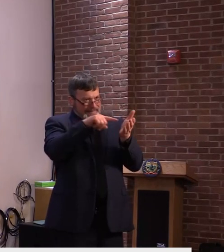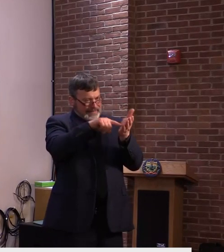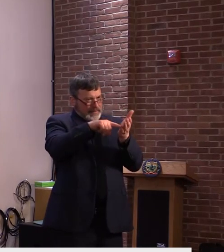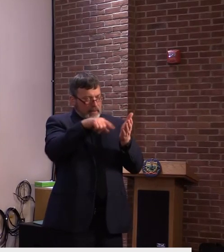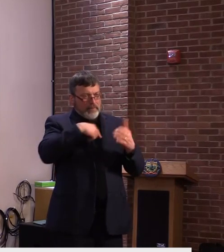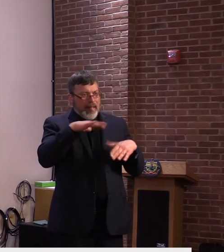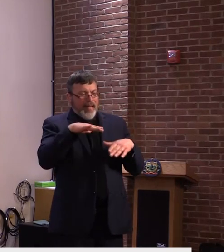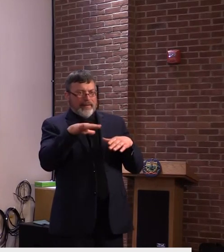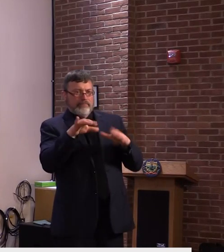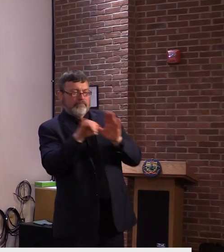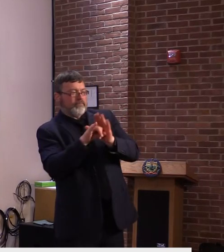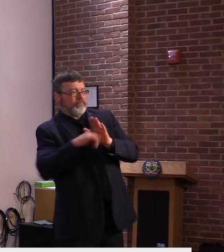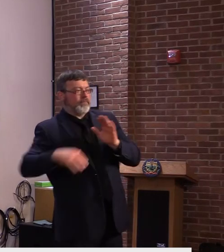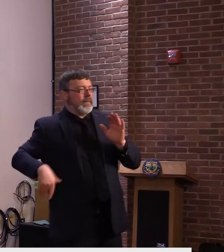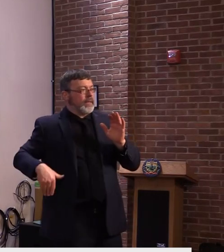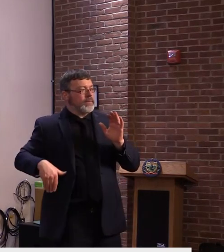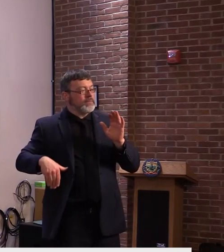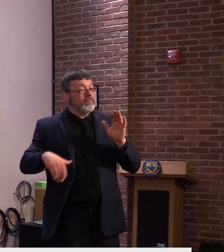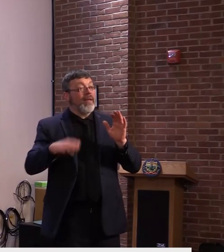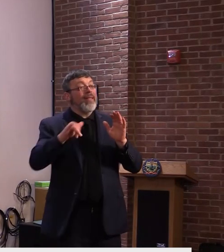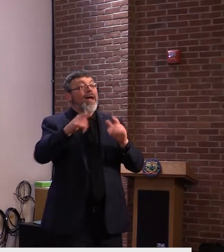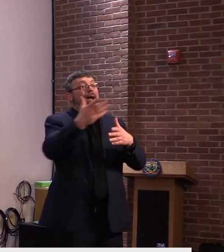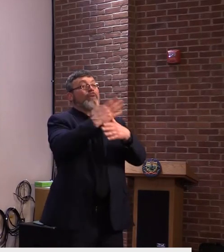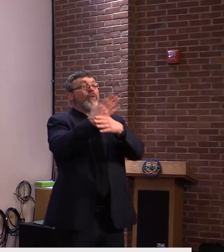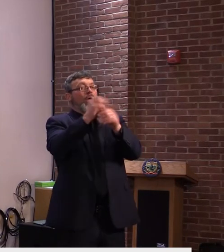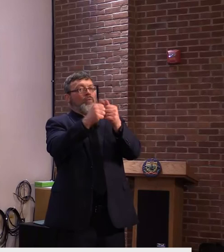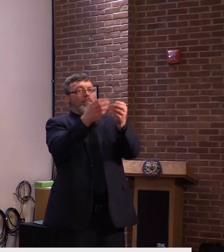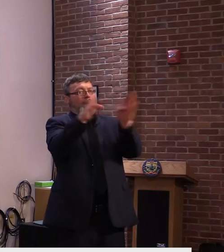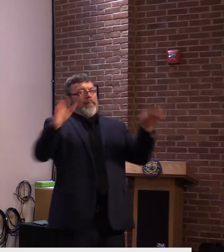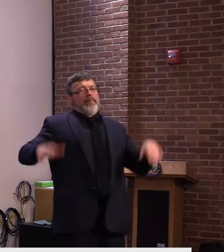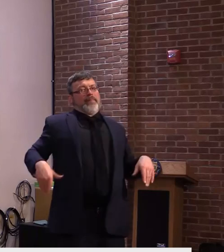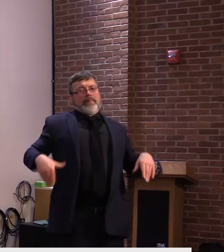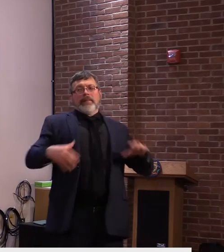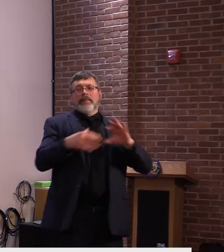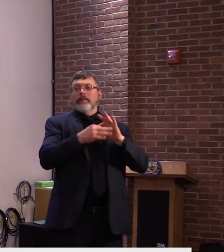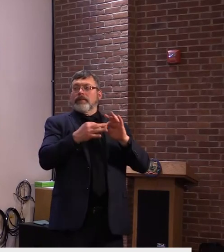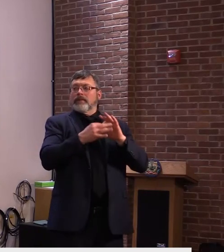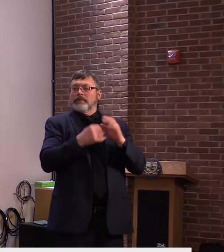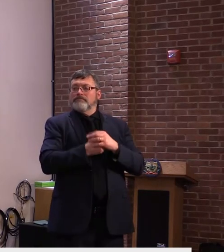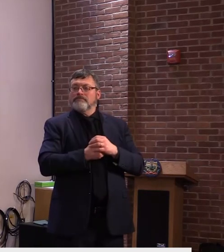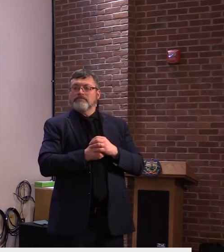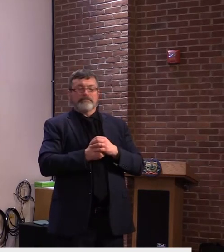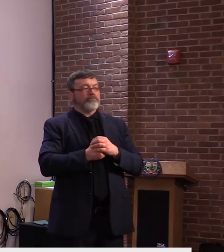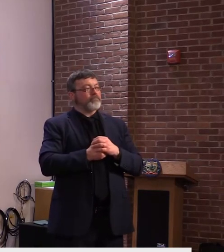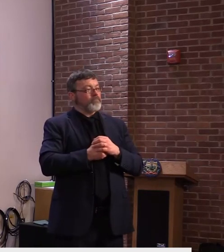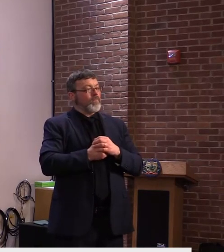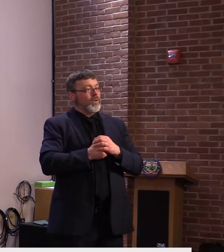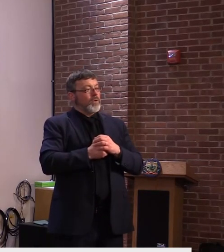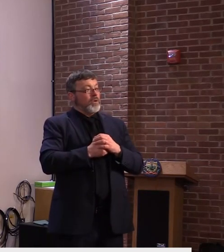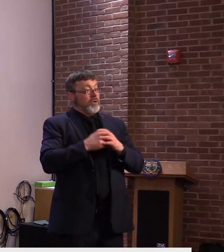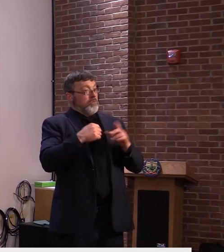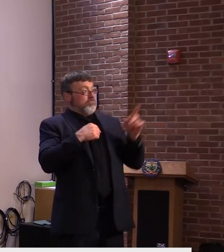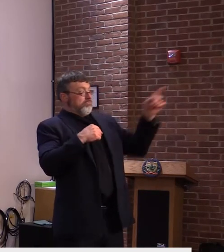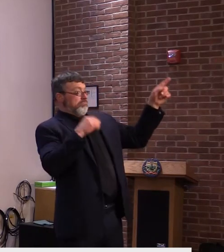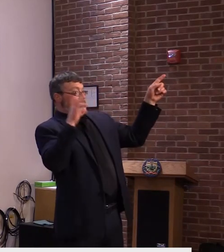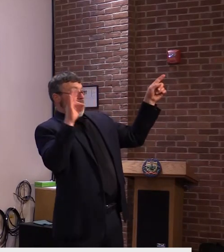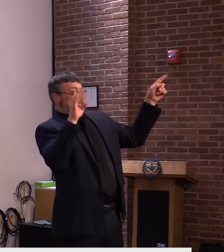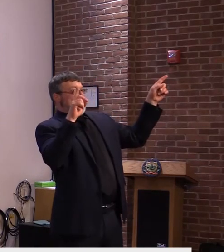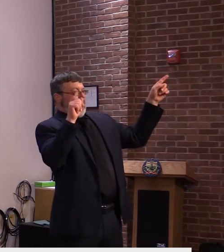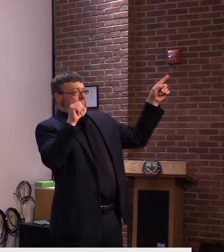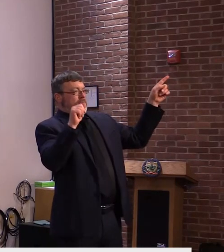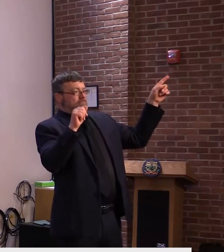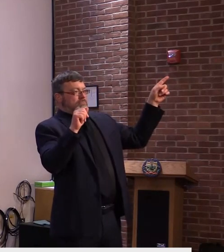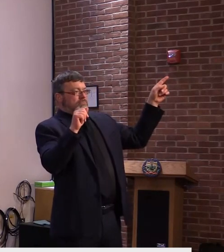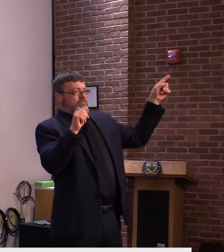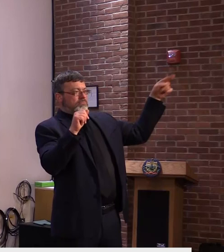been publicly released for anybody to analyze, and it's going to the FDA. So Vermont never makes these